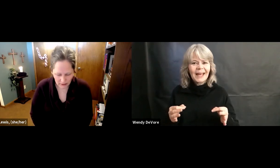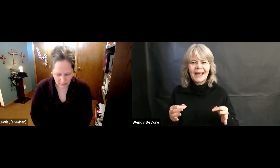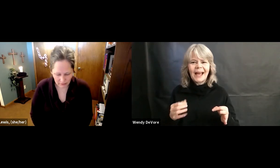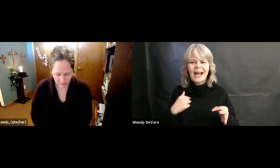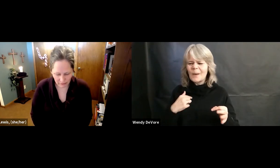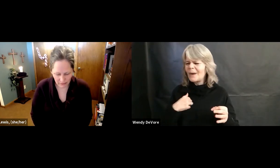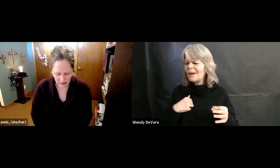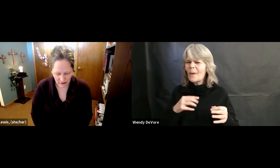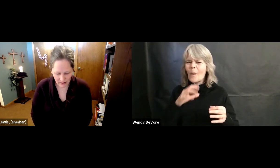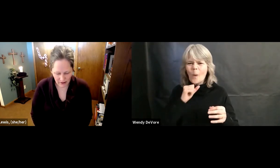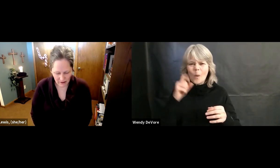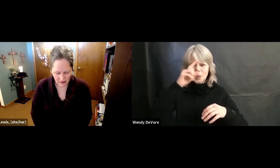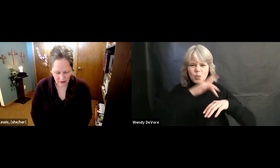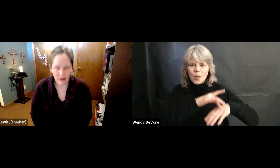grudges